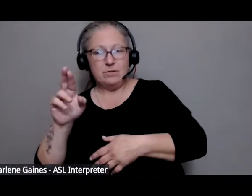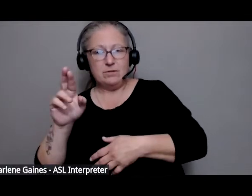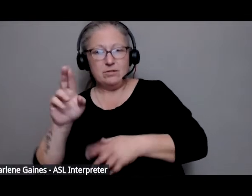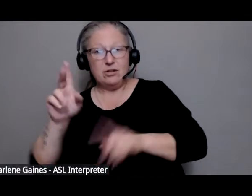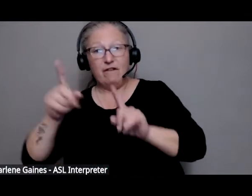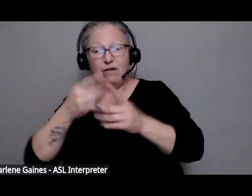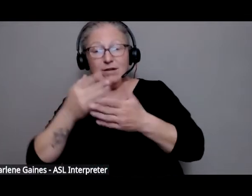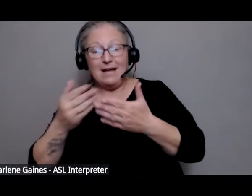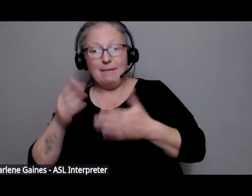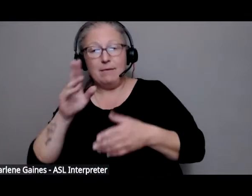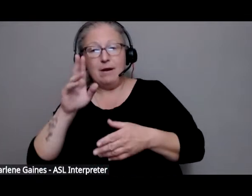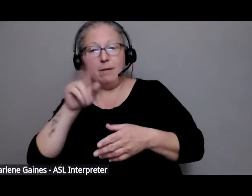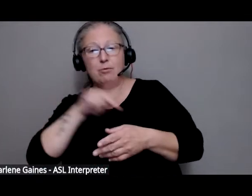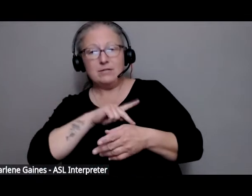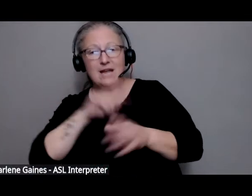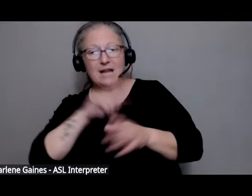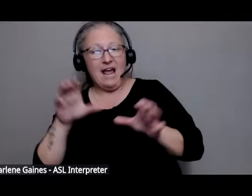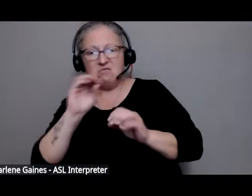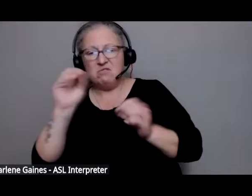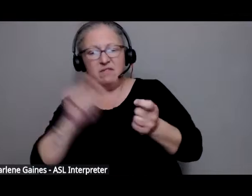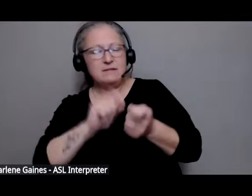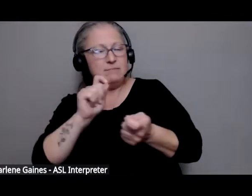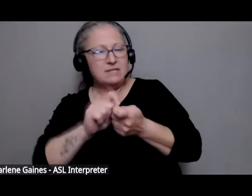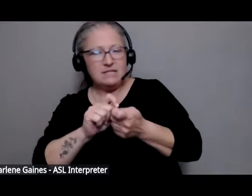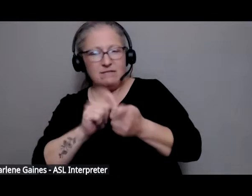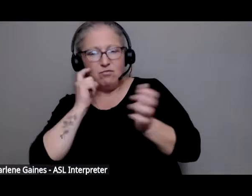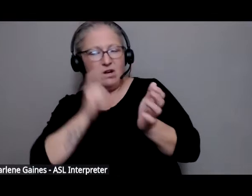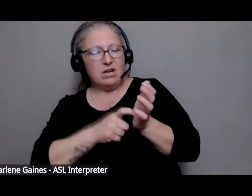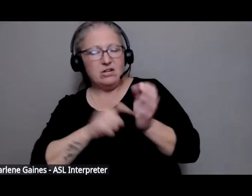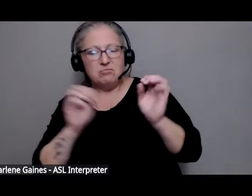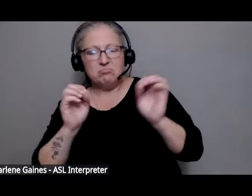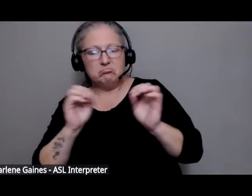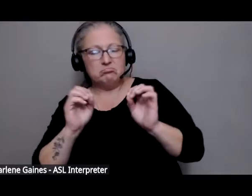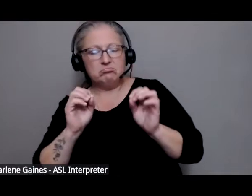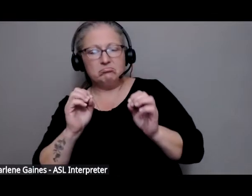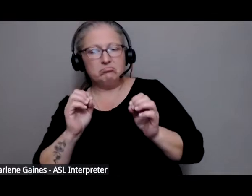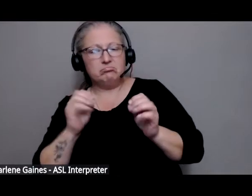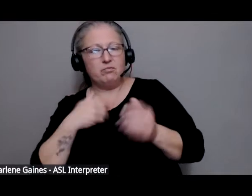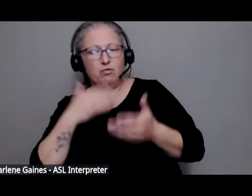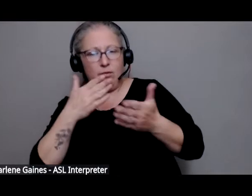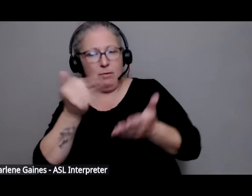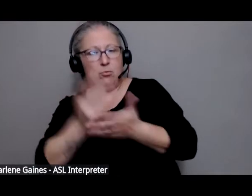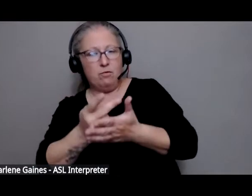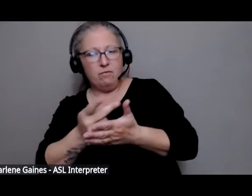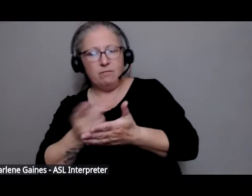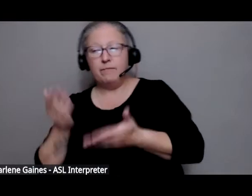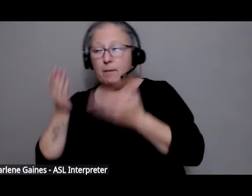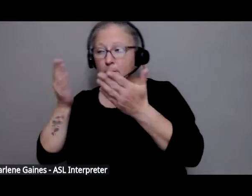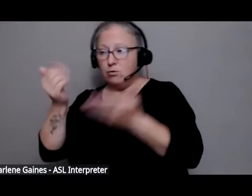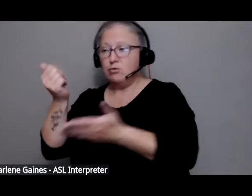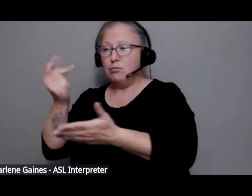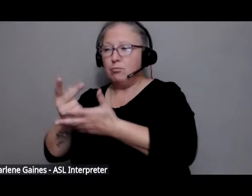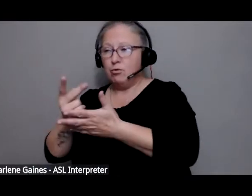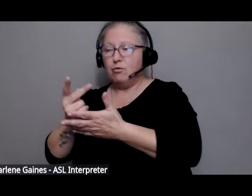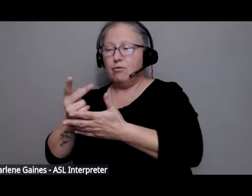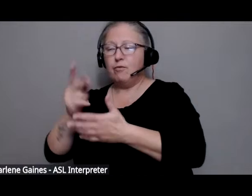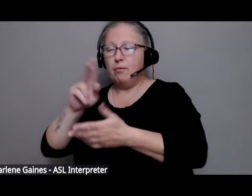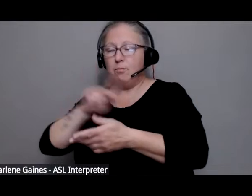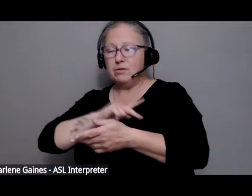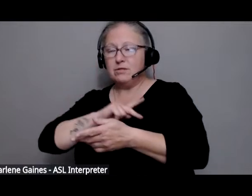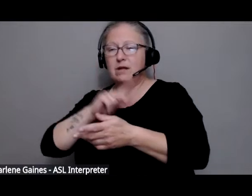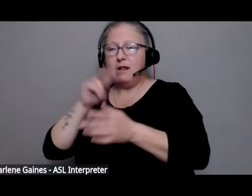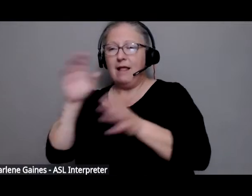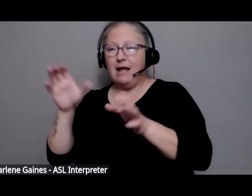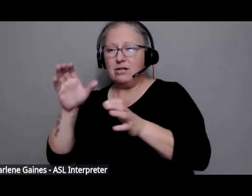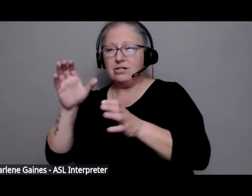item is the personnel action. There's no specific recognitions, so we recommend approval. I make a motion to approve the personnel actions addendum.